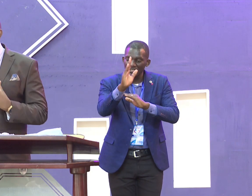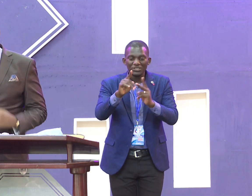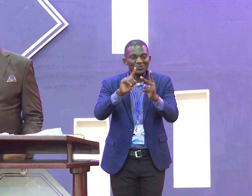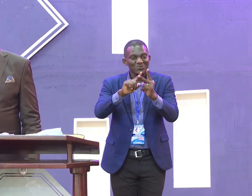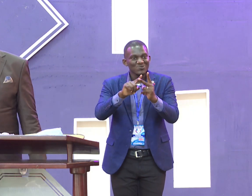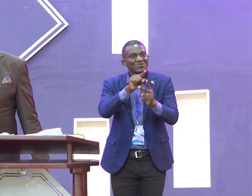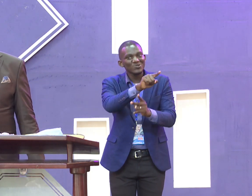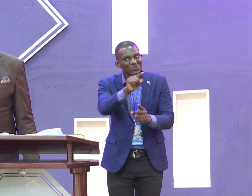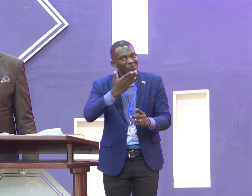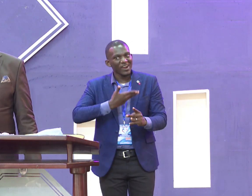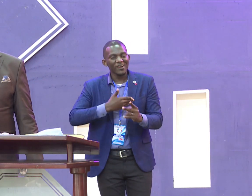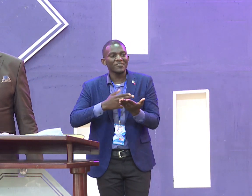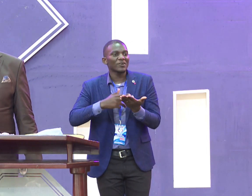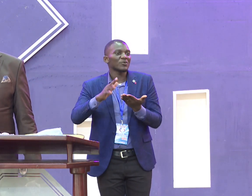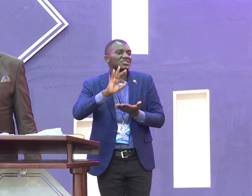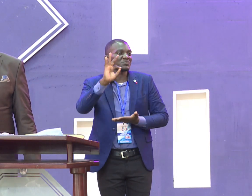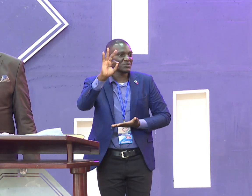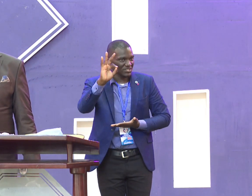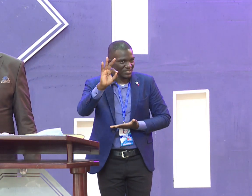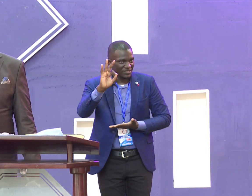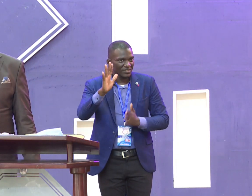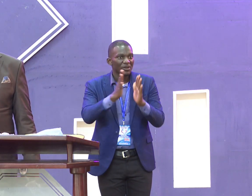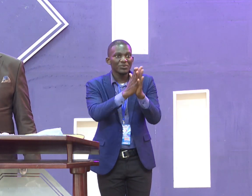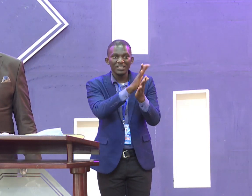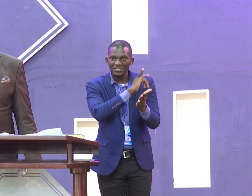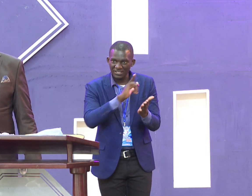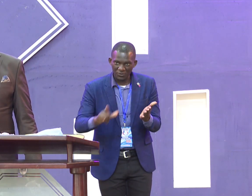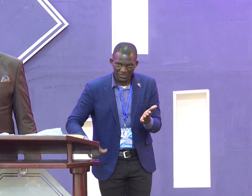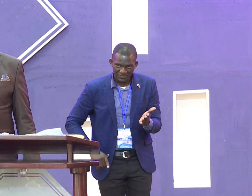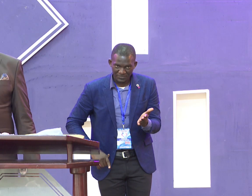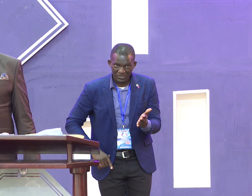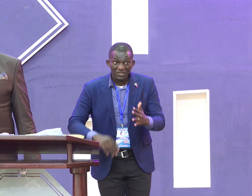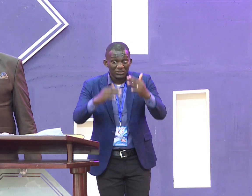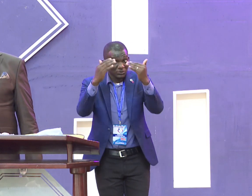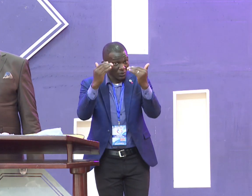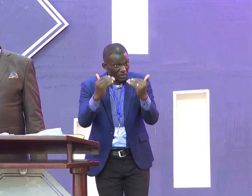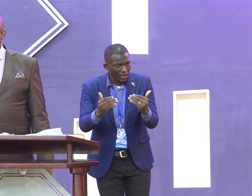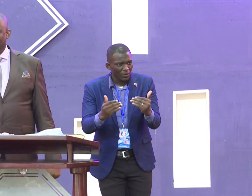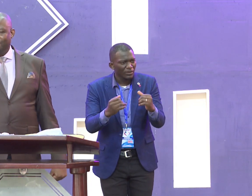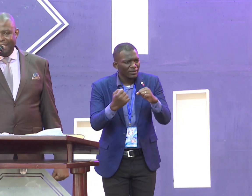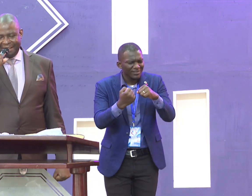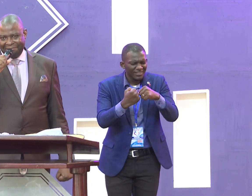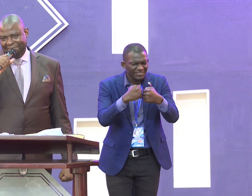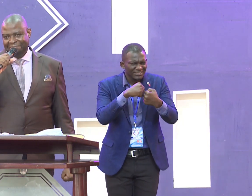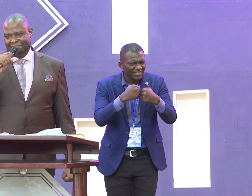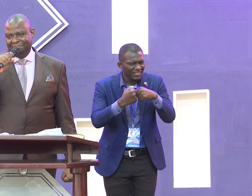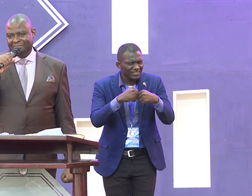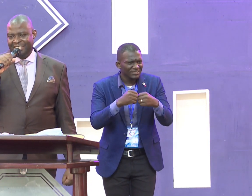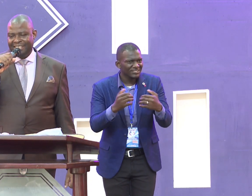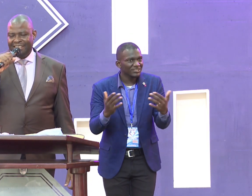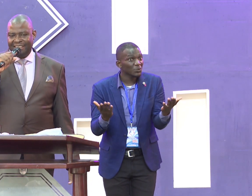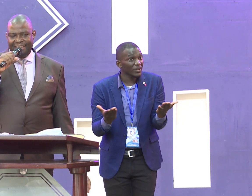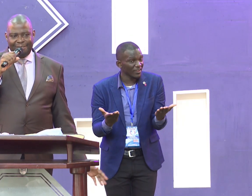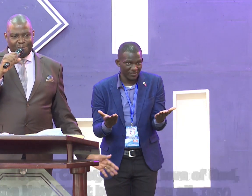n'Omwoyo Omutukuvu. And then has the Holy Spirit. Kama yebazibwe. Praise the Lord. Kakati okusoomooza bwe kusinga okubeera. Now where